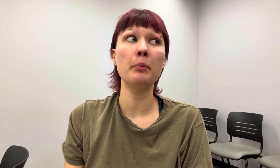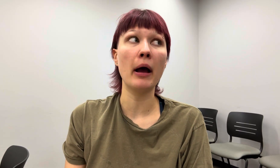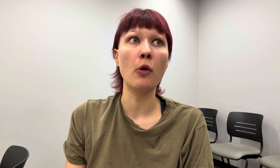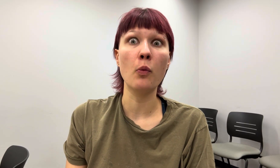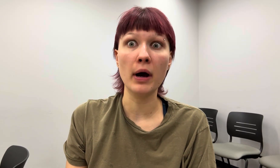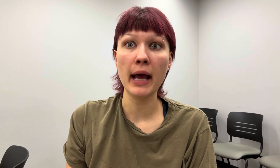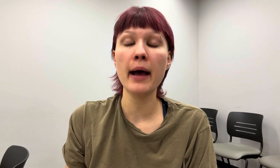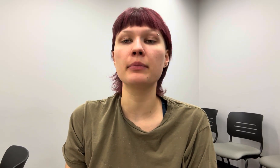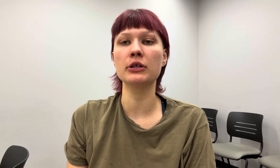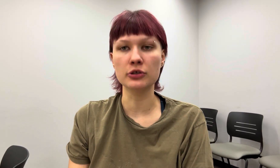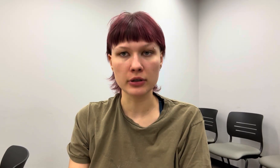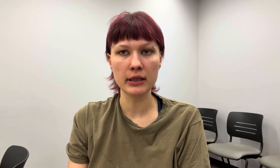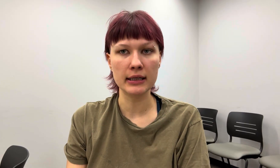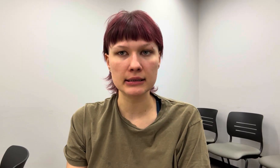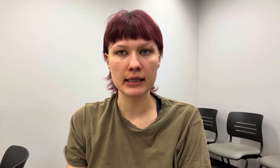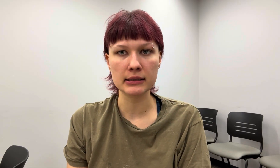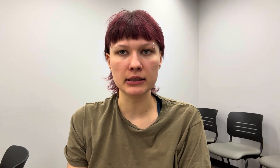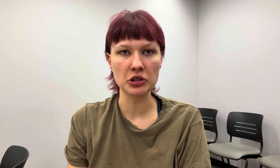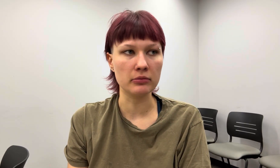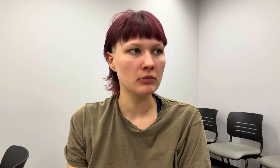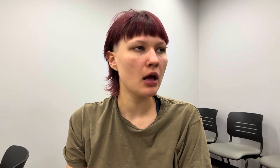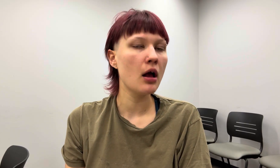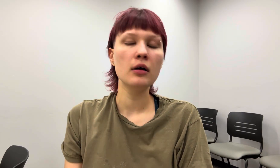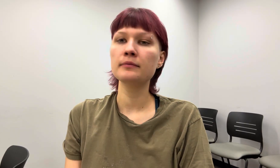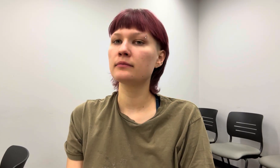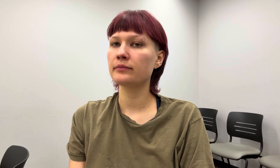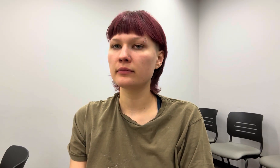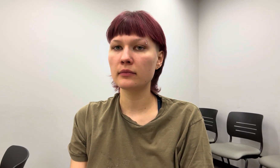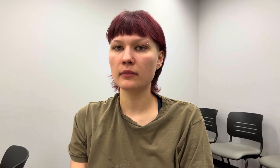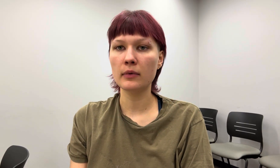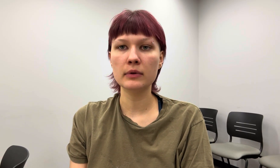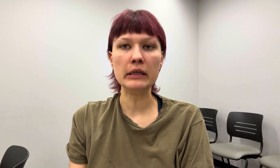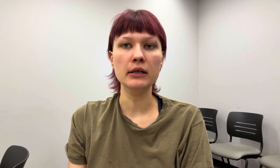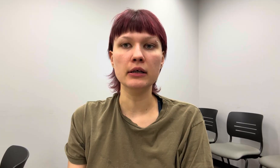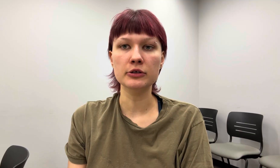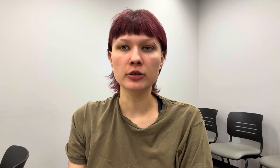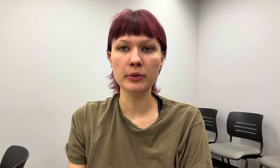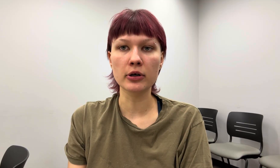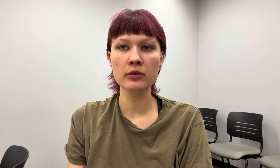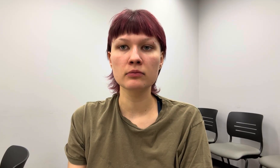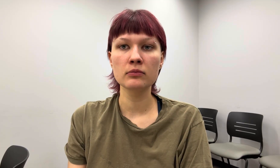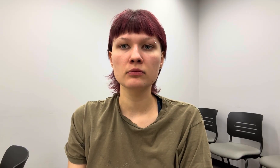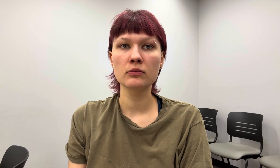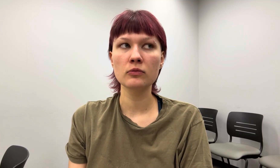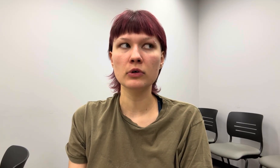about what happened during that assassination. The